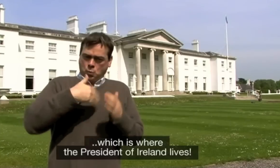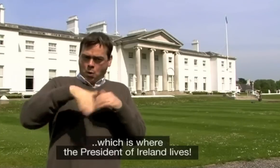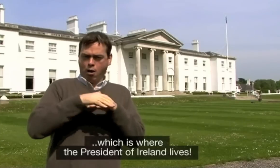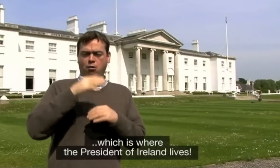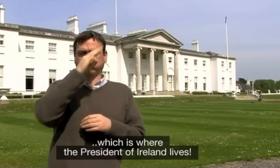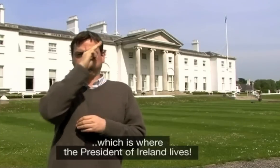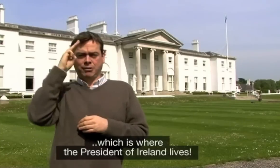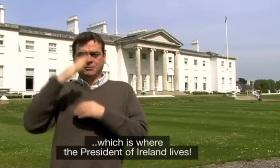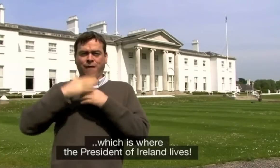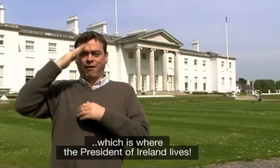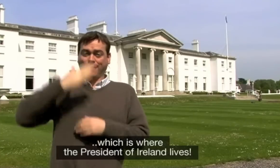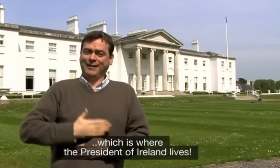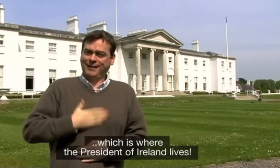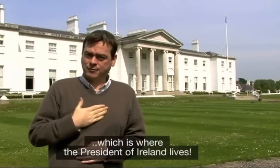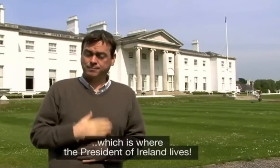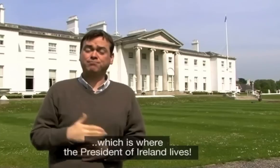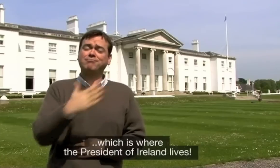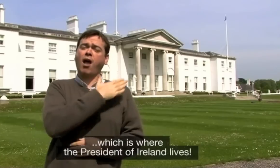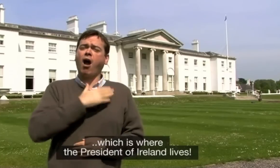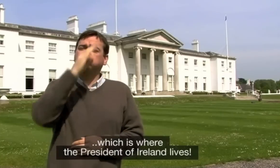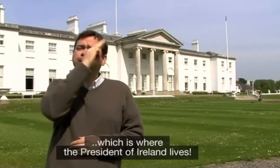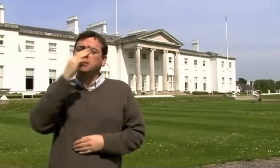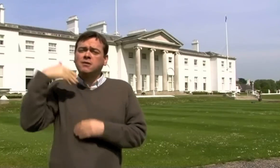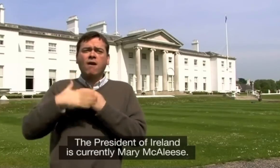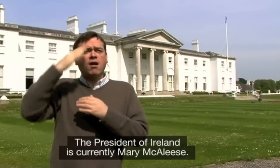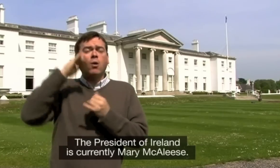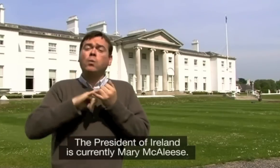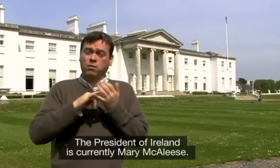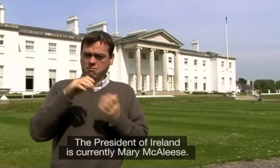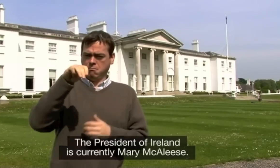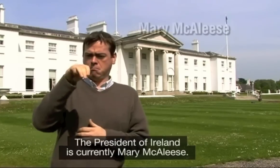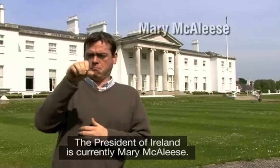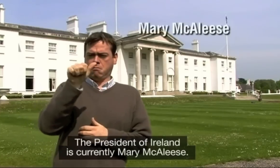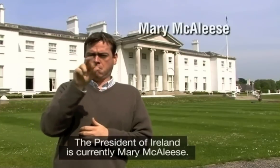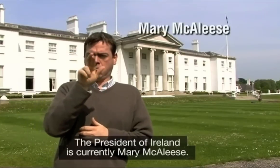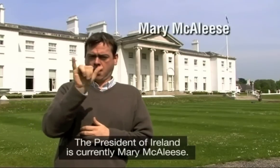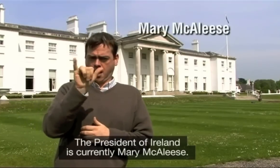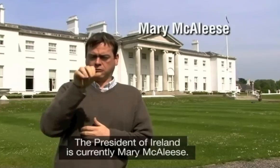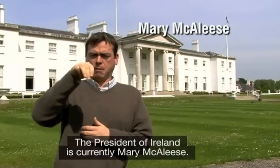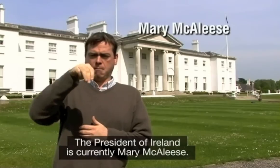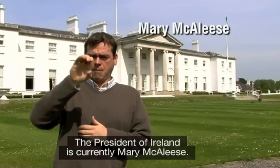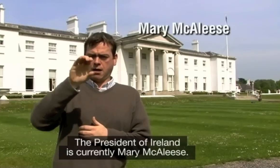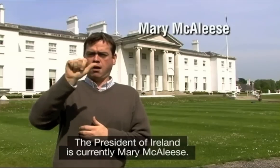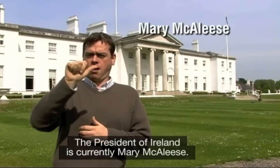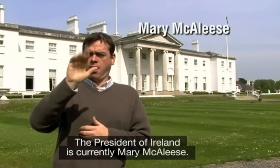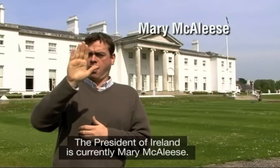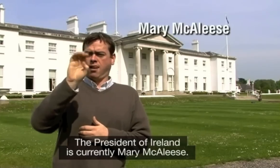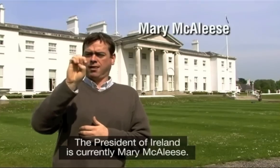Which is where the President of Ireland lives. The President of Ireland is currently Mary McAleese.